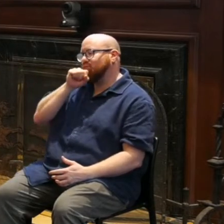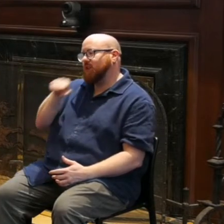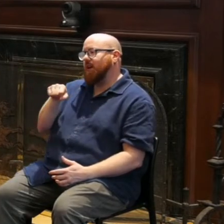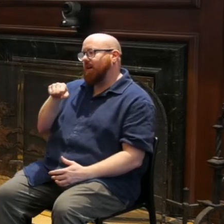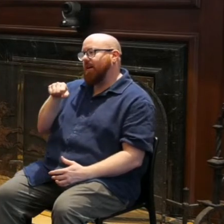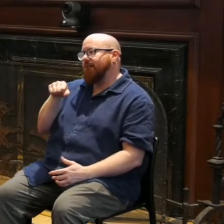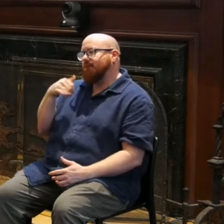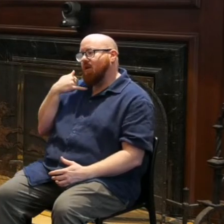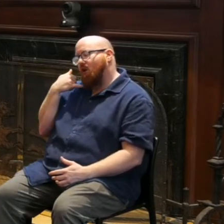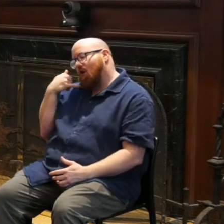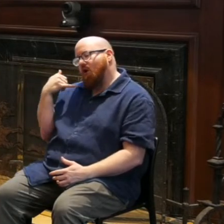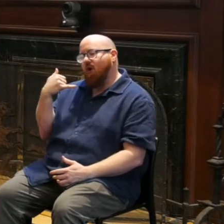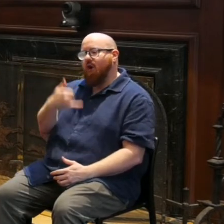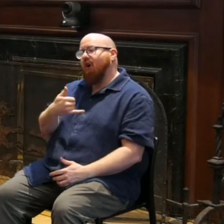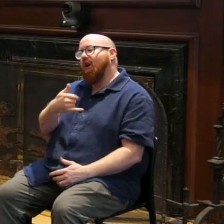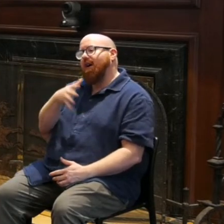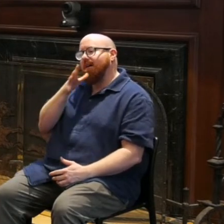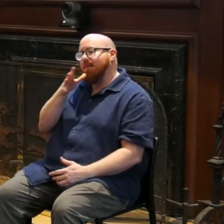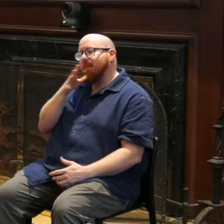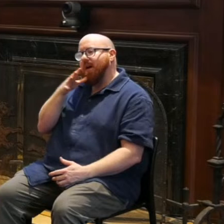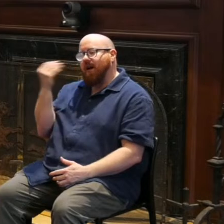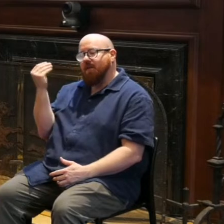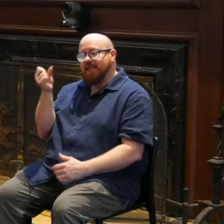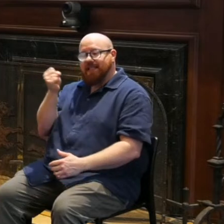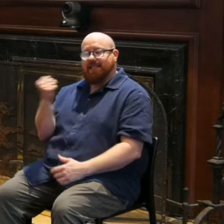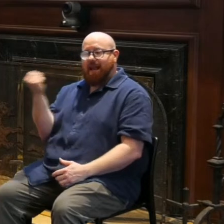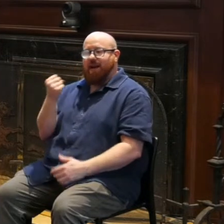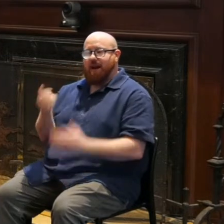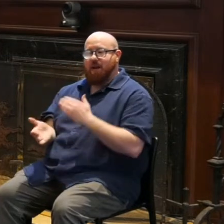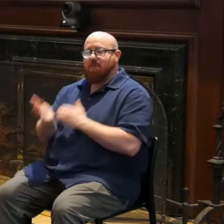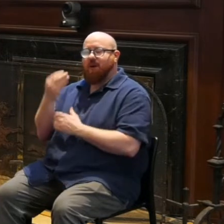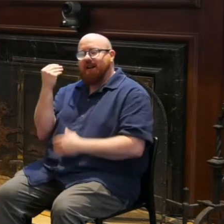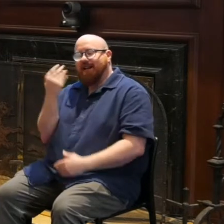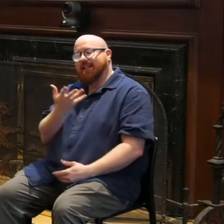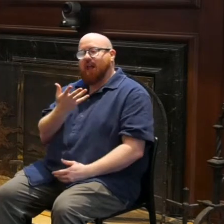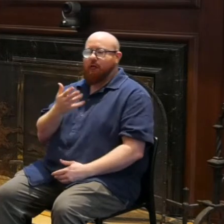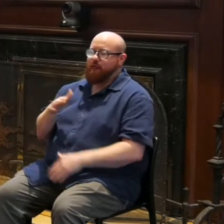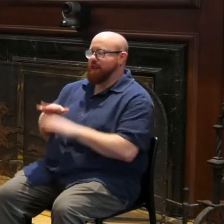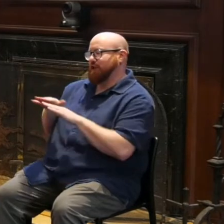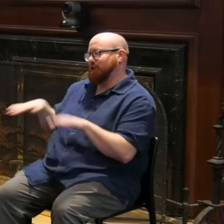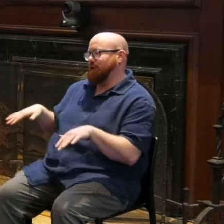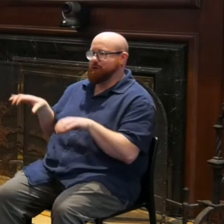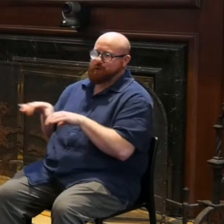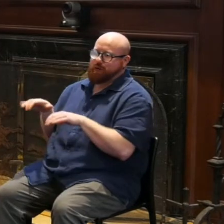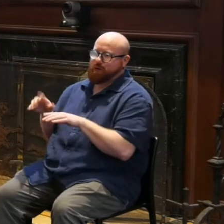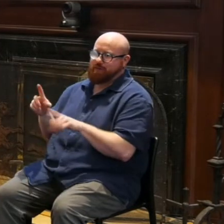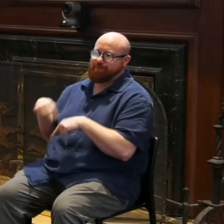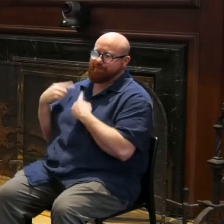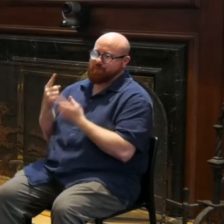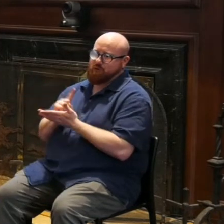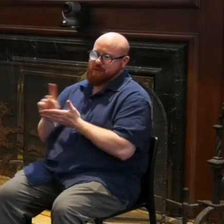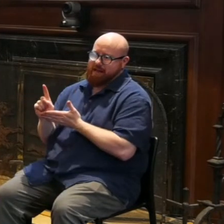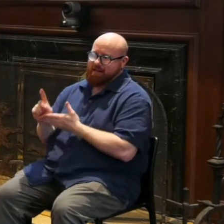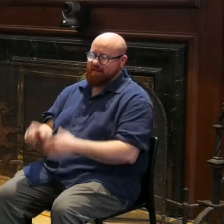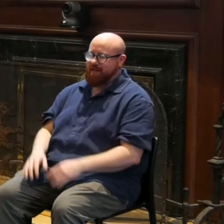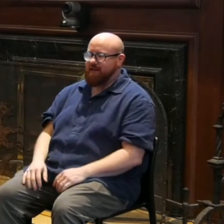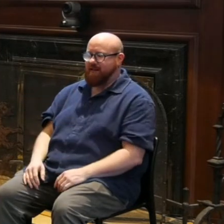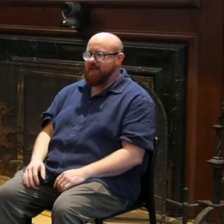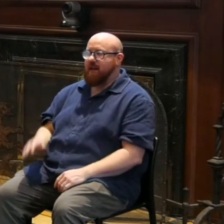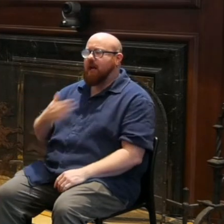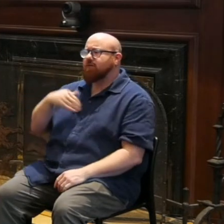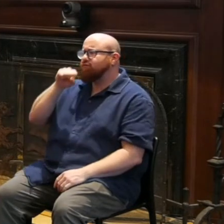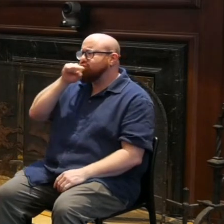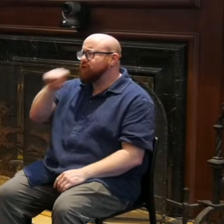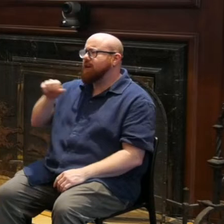on Saturday mornings to tell her what the children had been up to that week. I loved when my